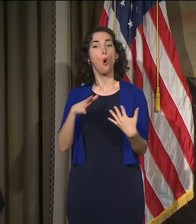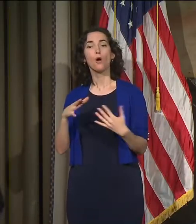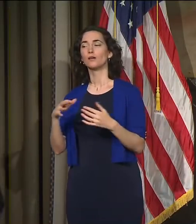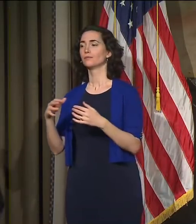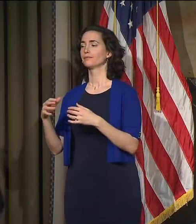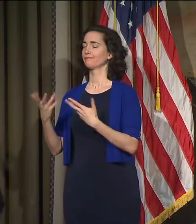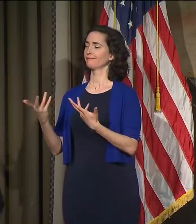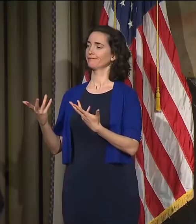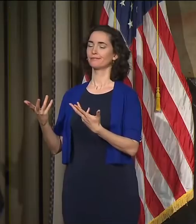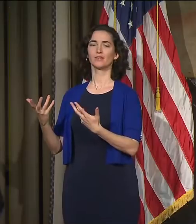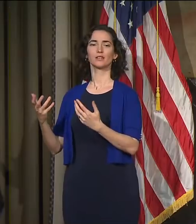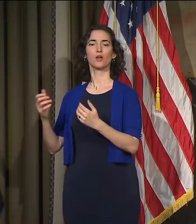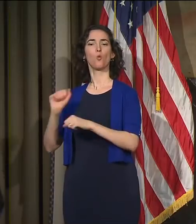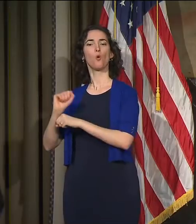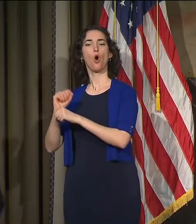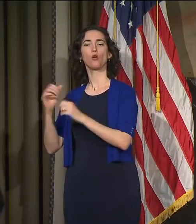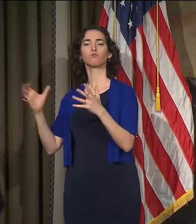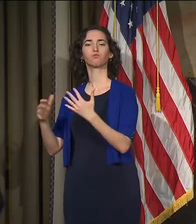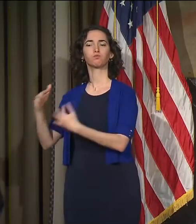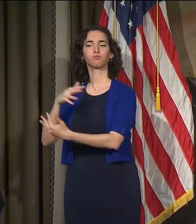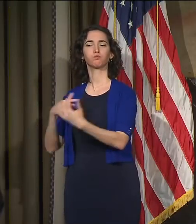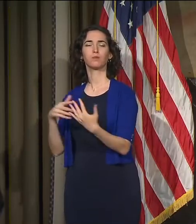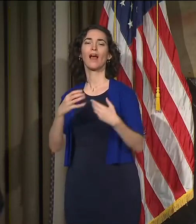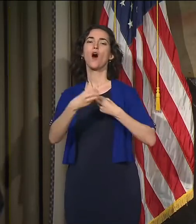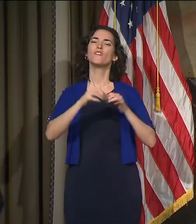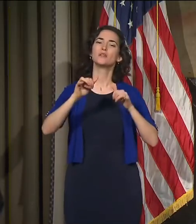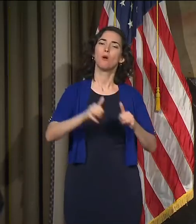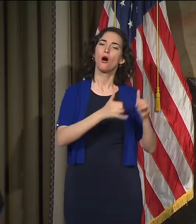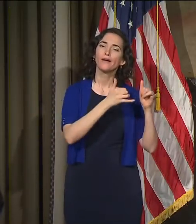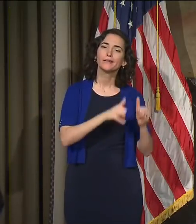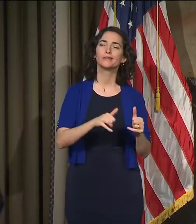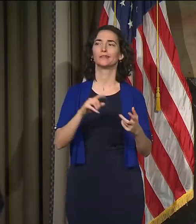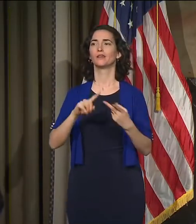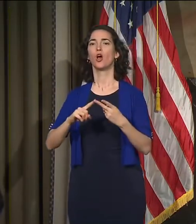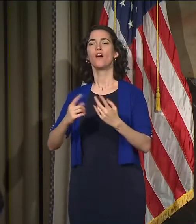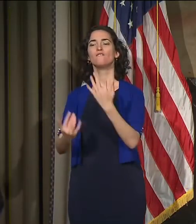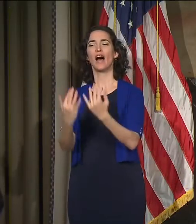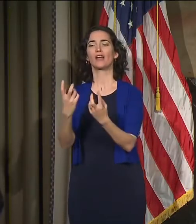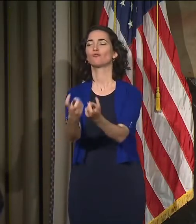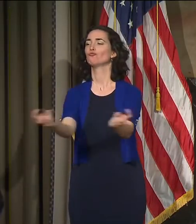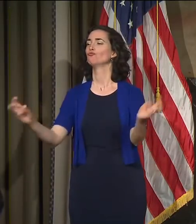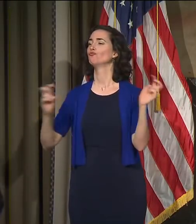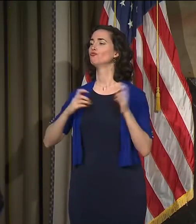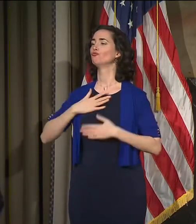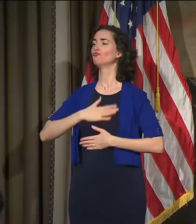parties, bonfires, family reunions